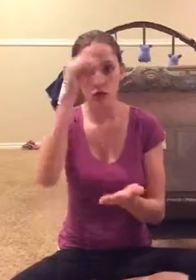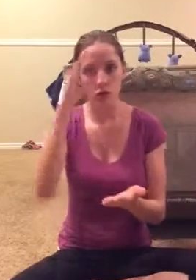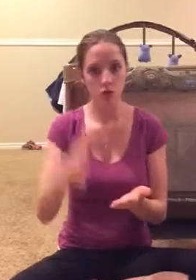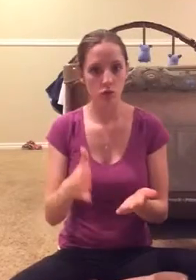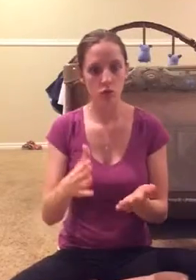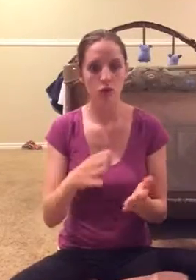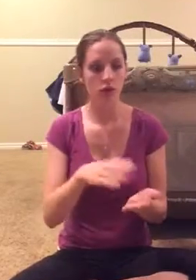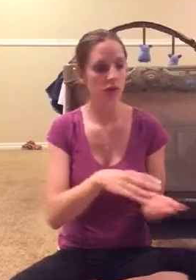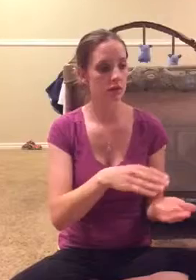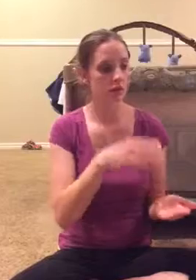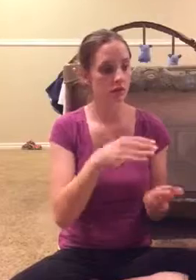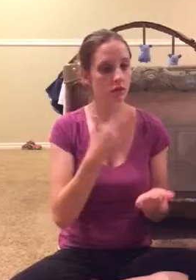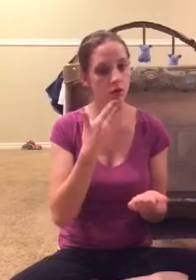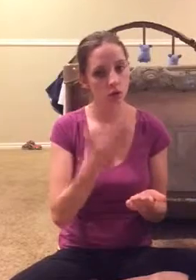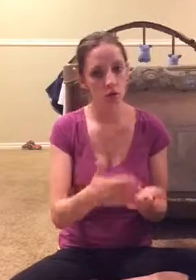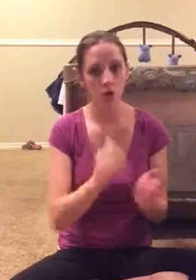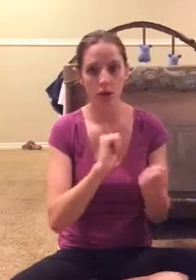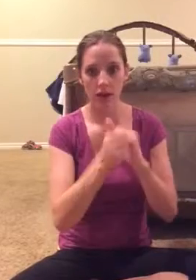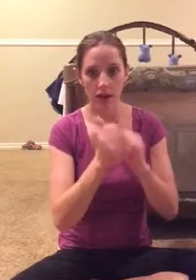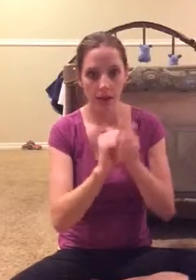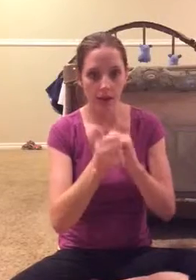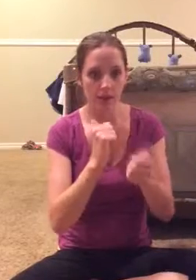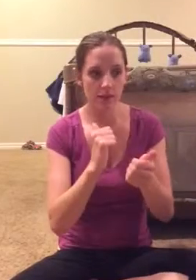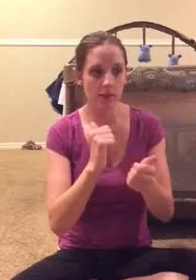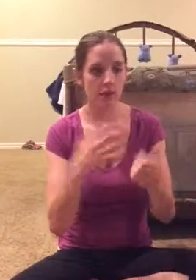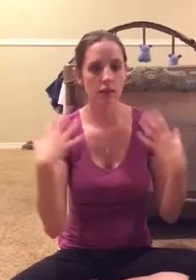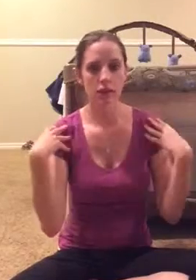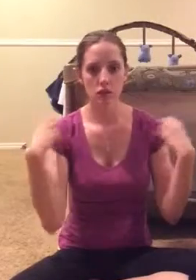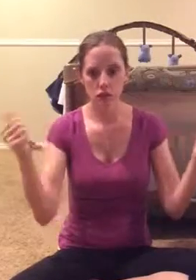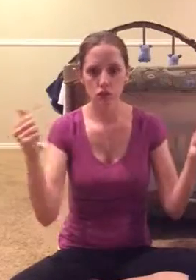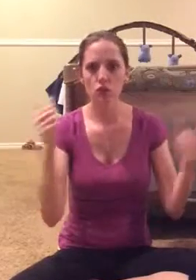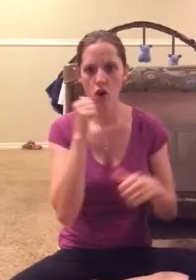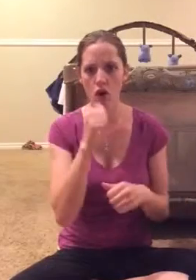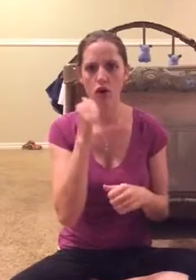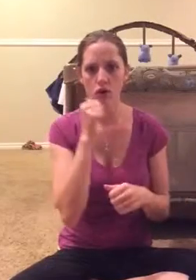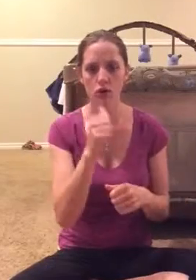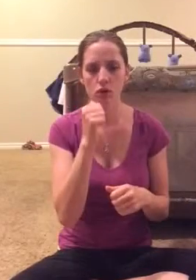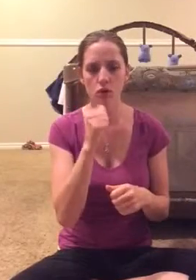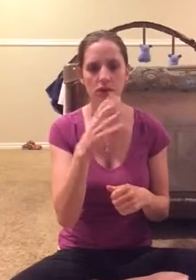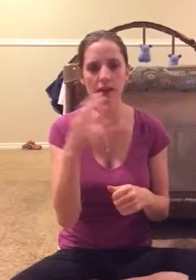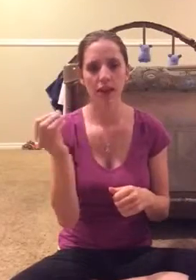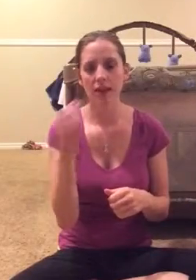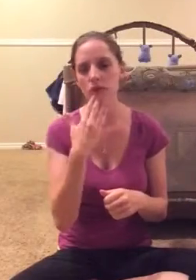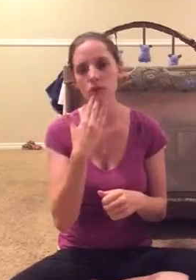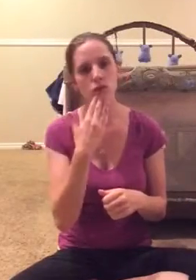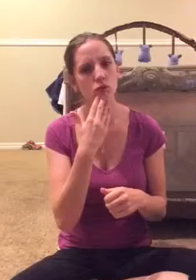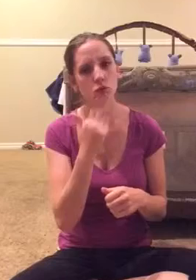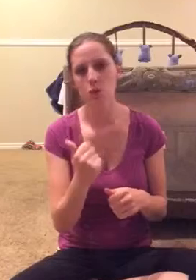girls, super sweet. They just kind of had a glow and a life to them.